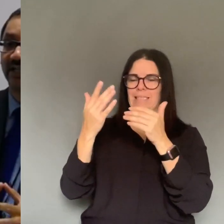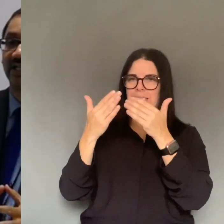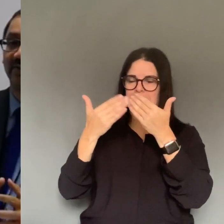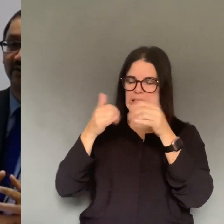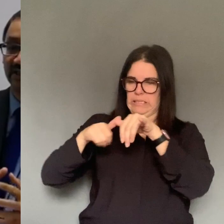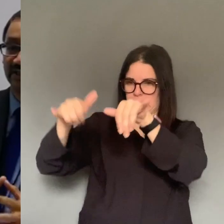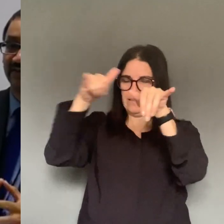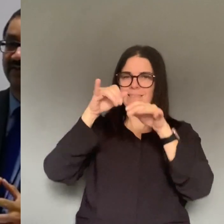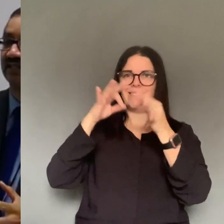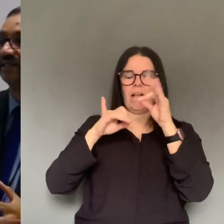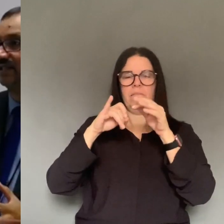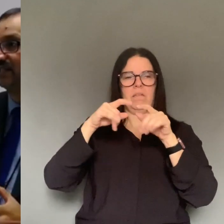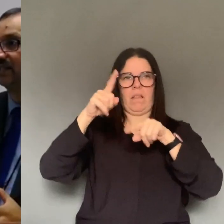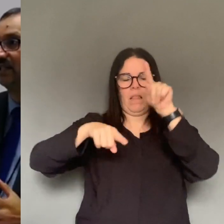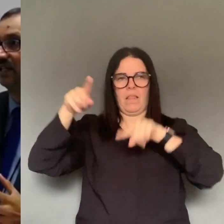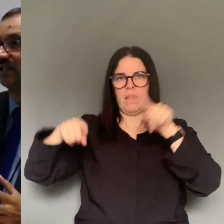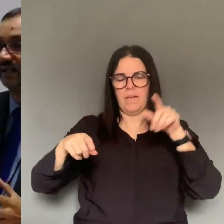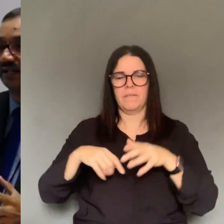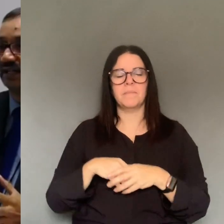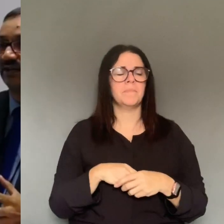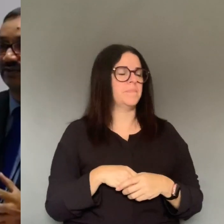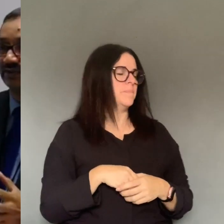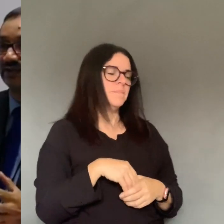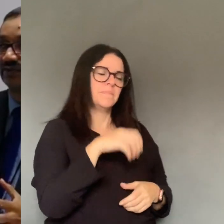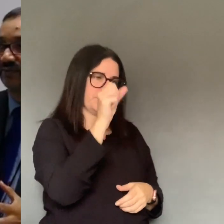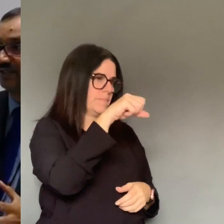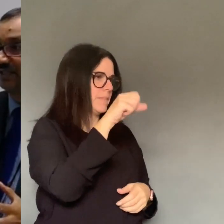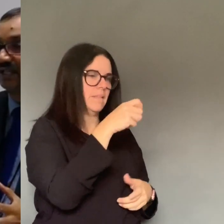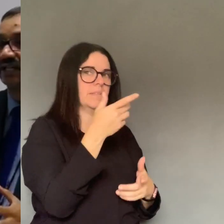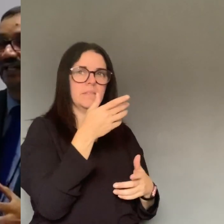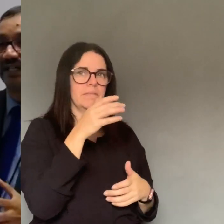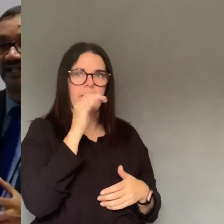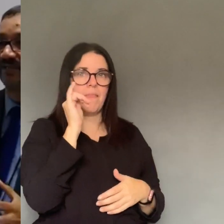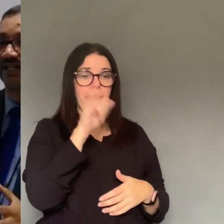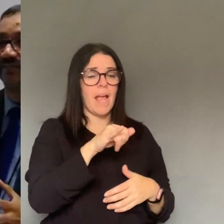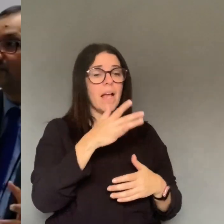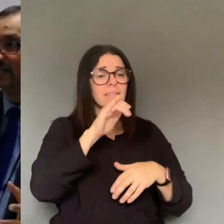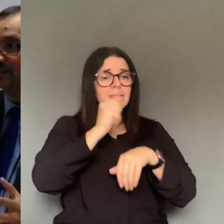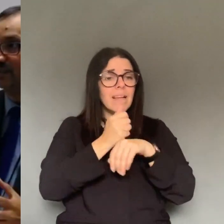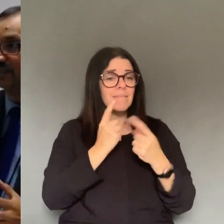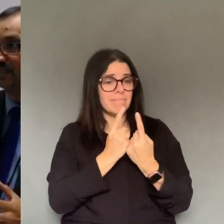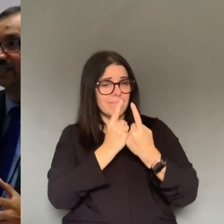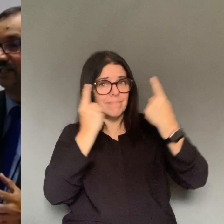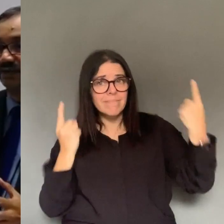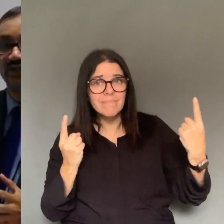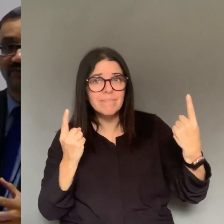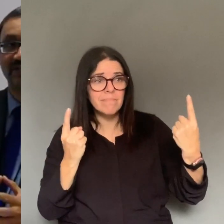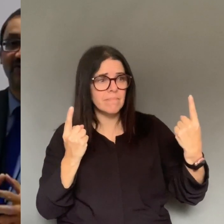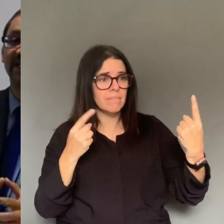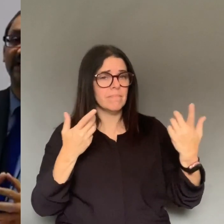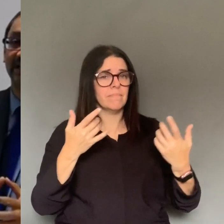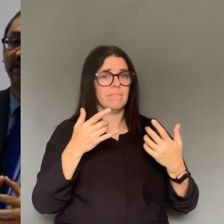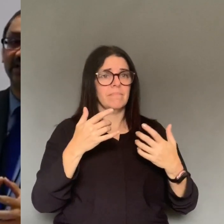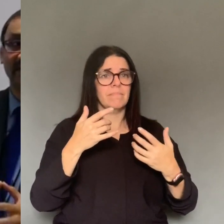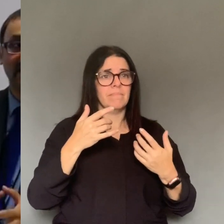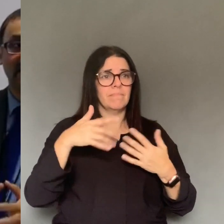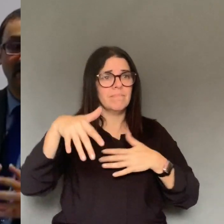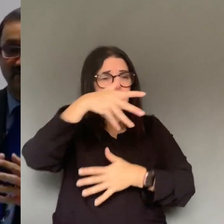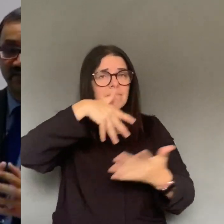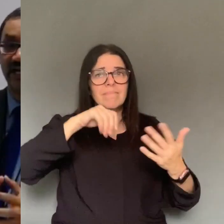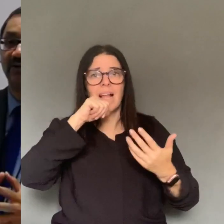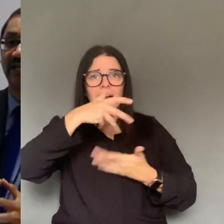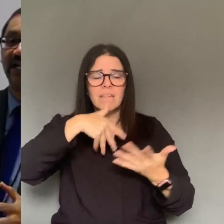are talking about these physical distancing and all those control measures. It is applicable to everyone, and I think we should be strictly adhering to